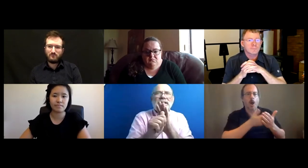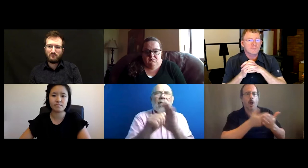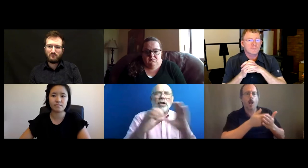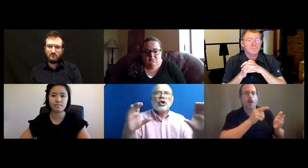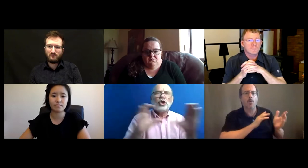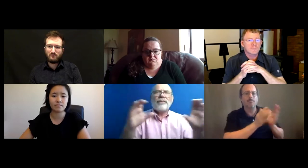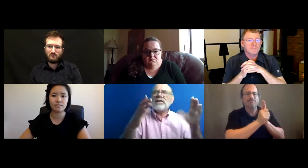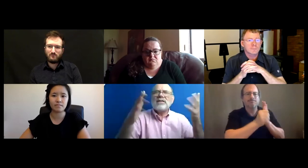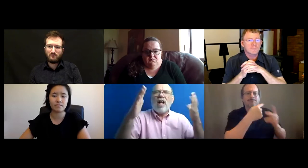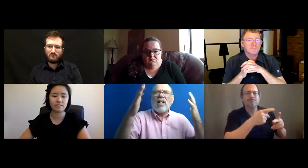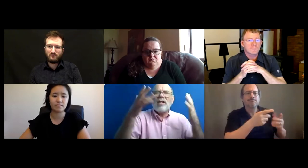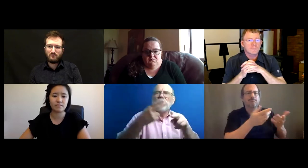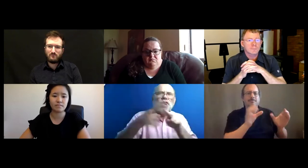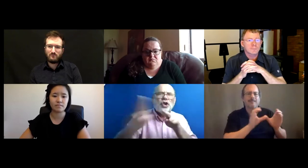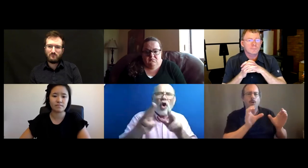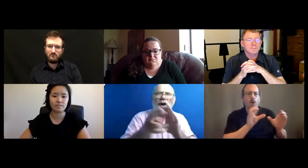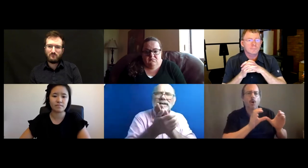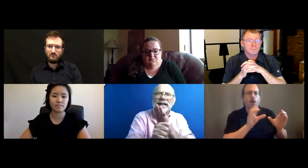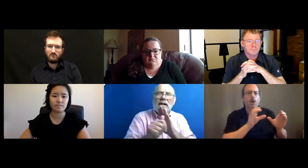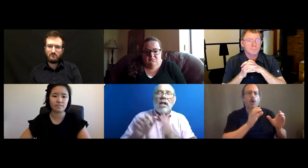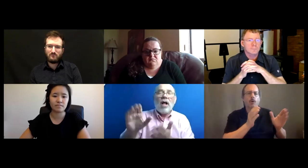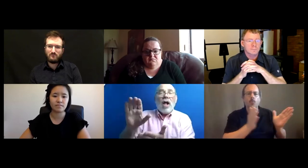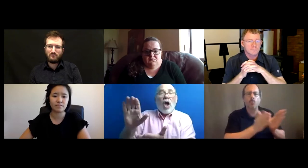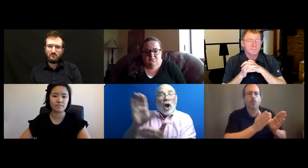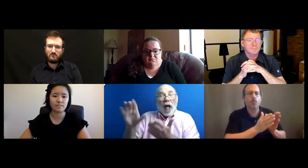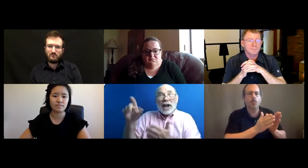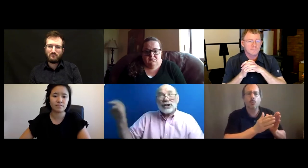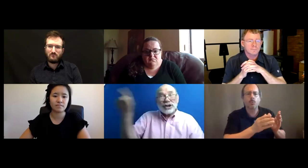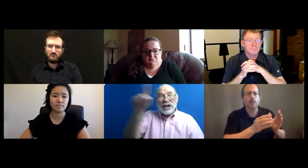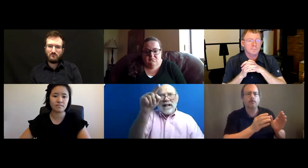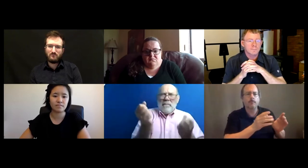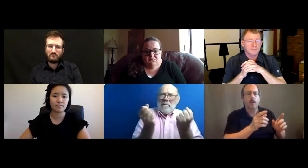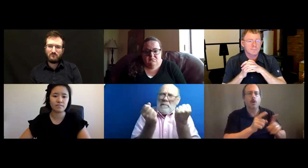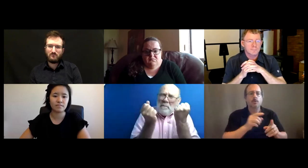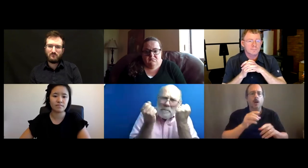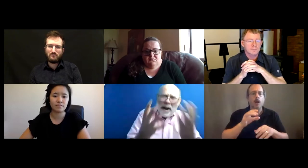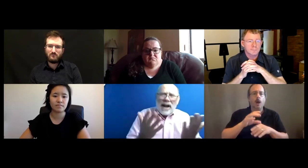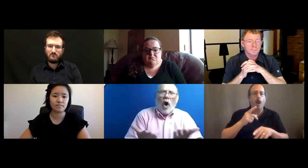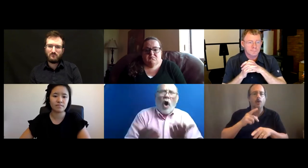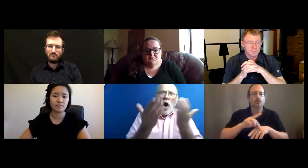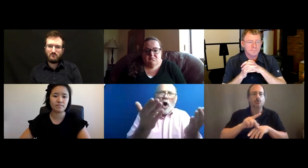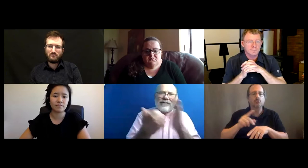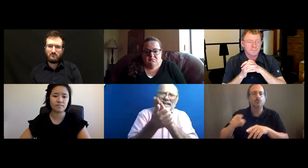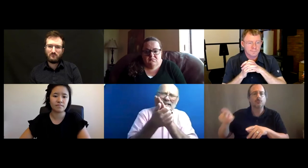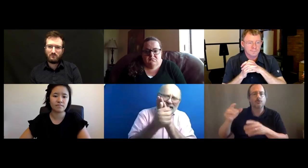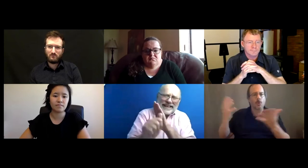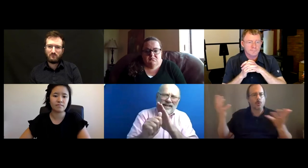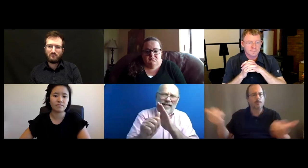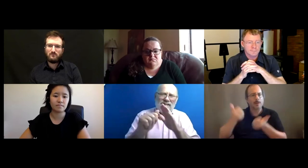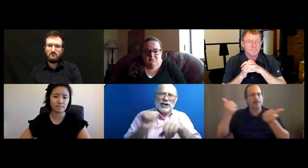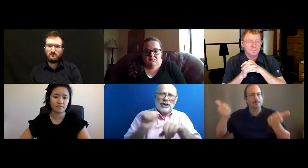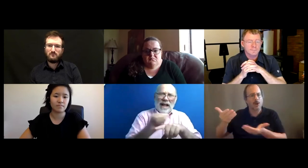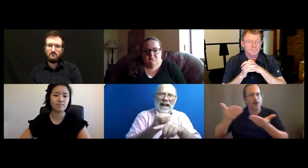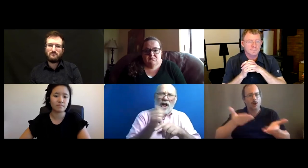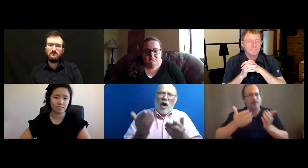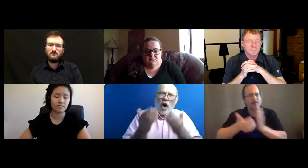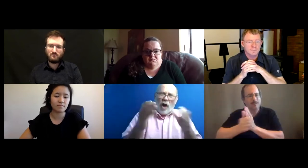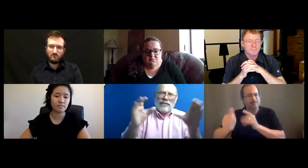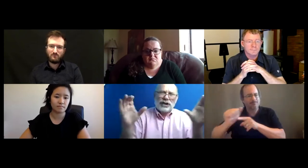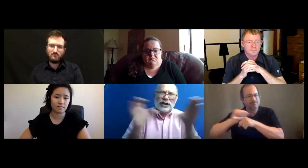institutions. You can get skill certificates through the trade schools, and the colleges and universities